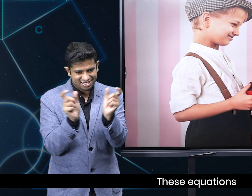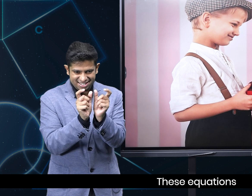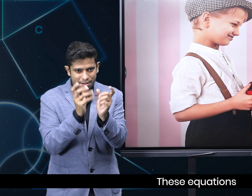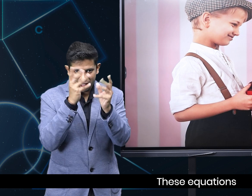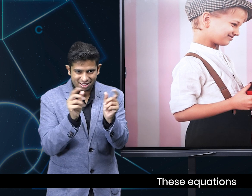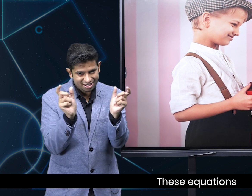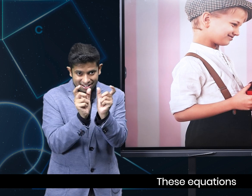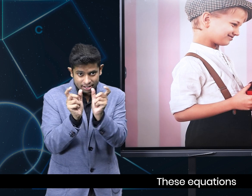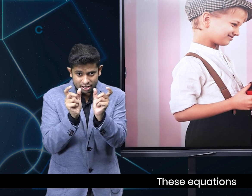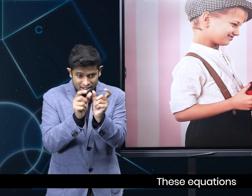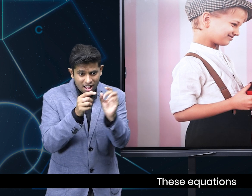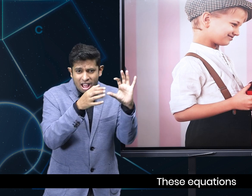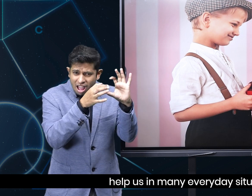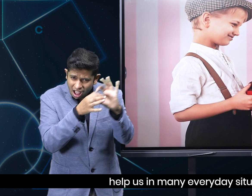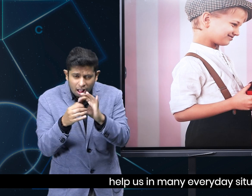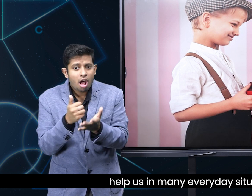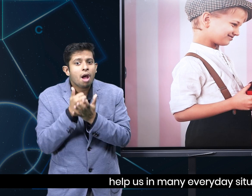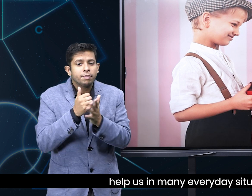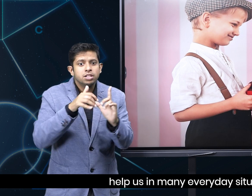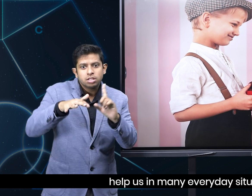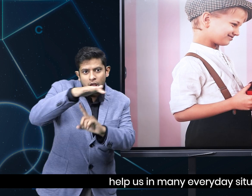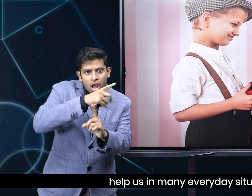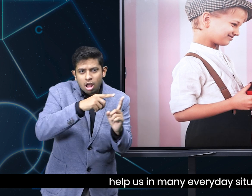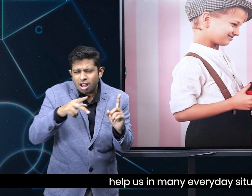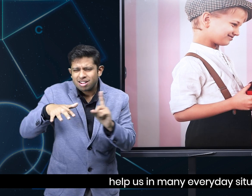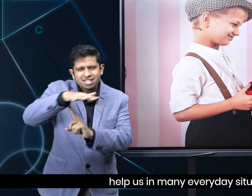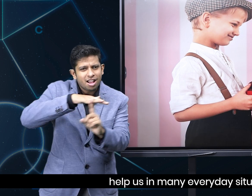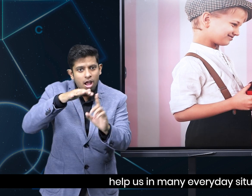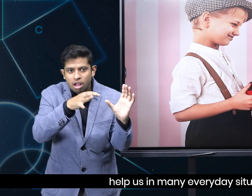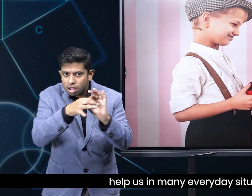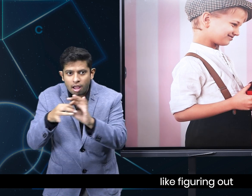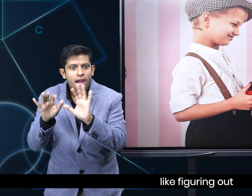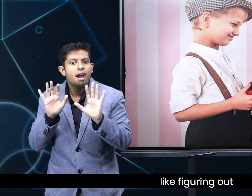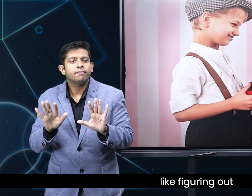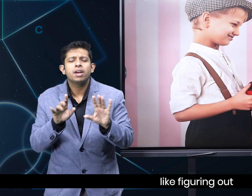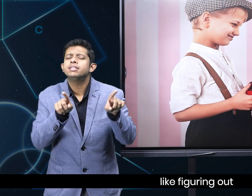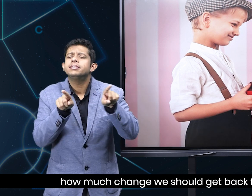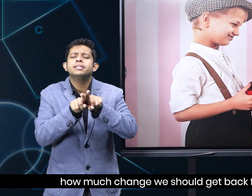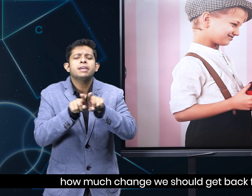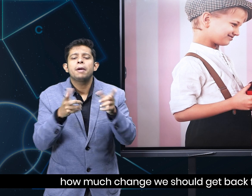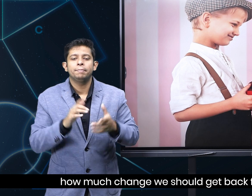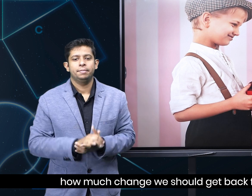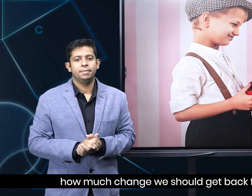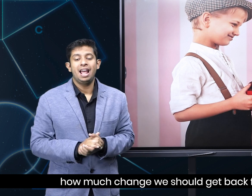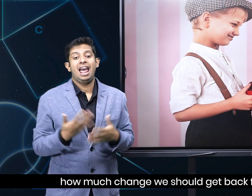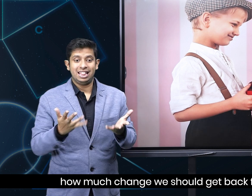These equations help us in many everyday situations, like figuring out how much change we should get back